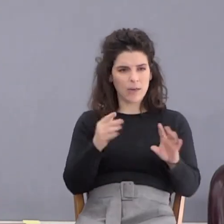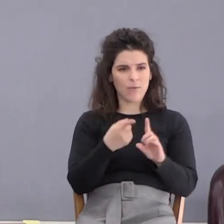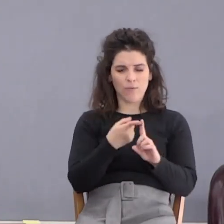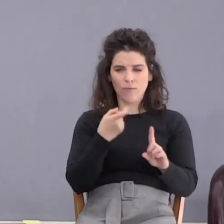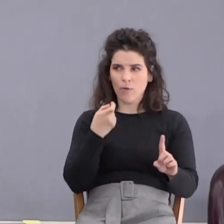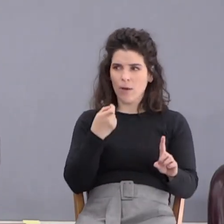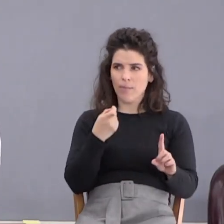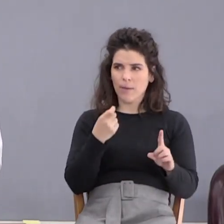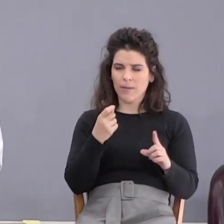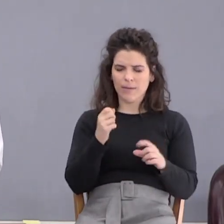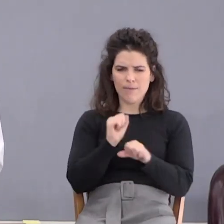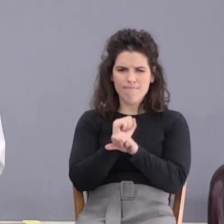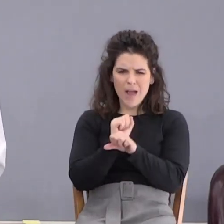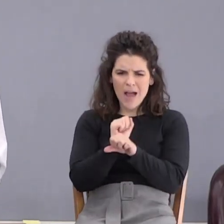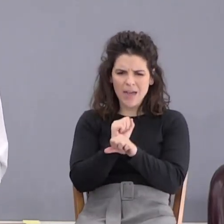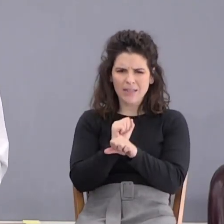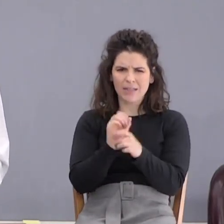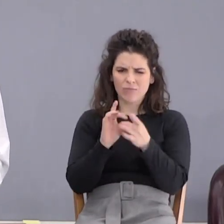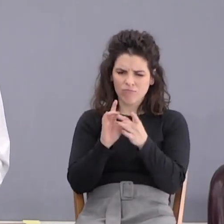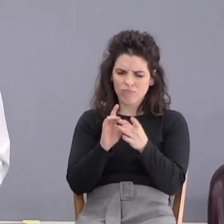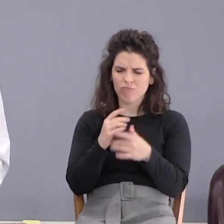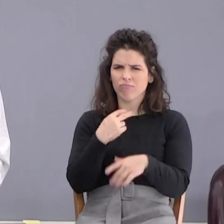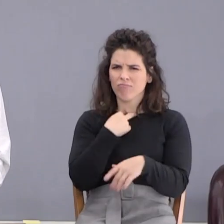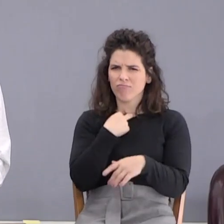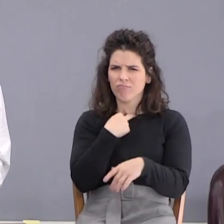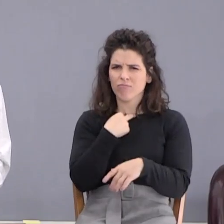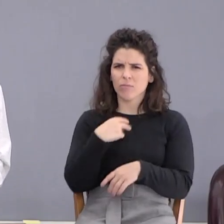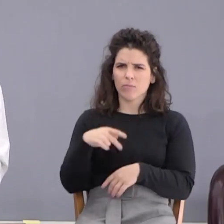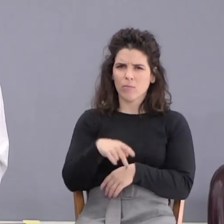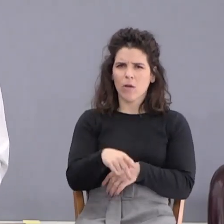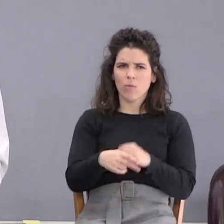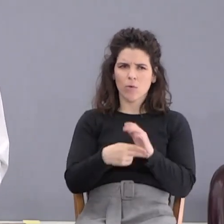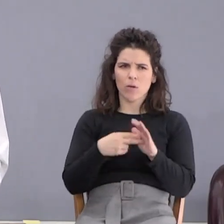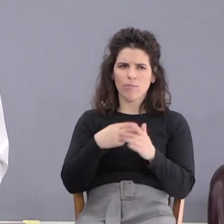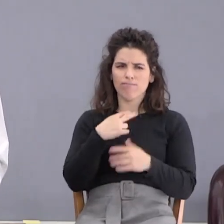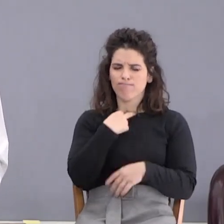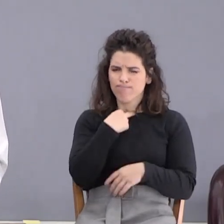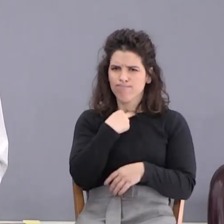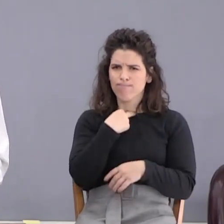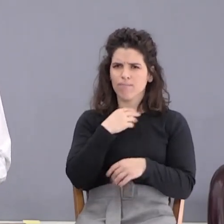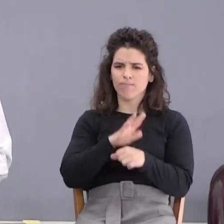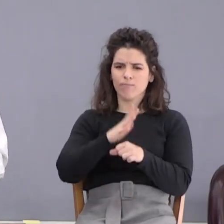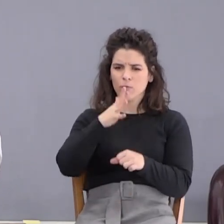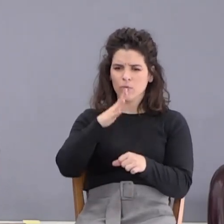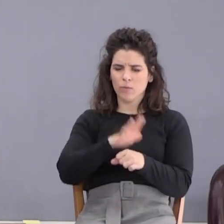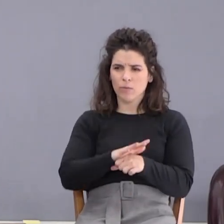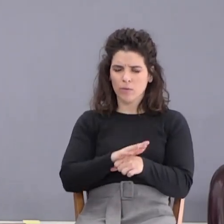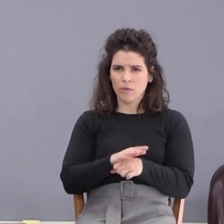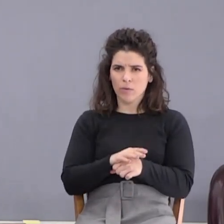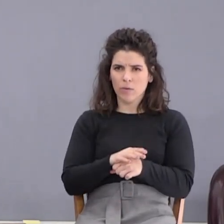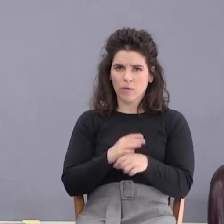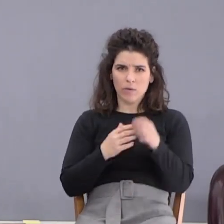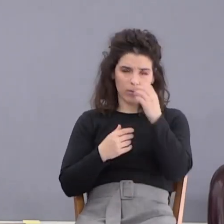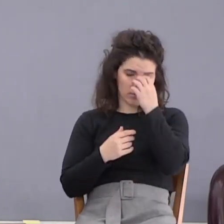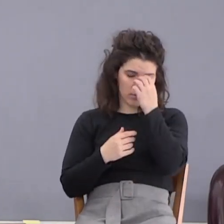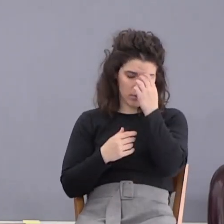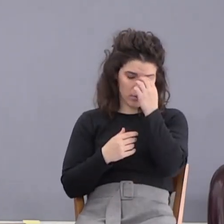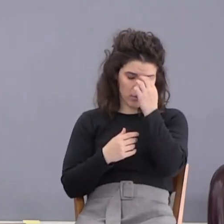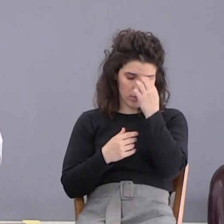this bondage. Paul's going to call it, we'll see that in just a second, bondage of corruption. We got